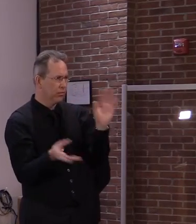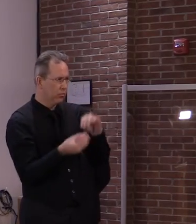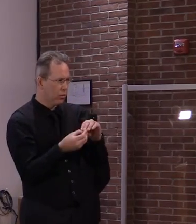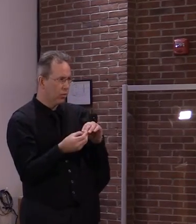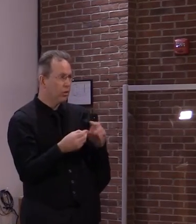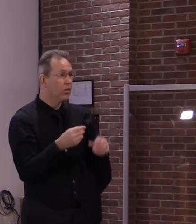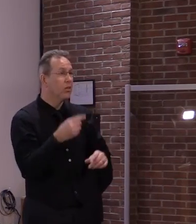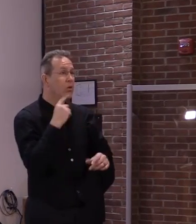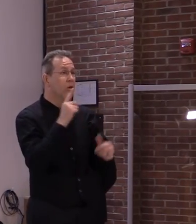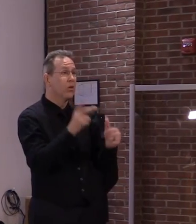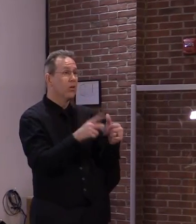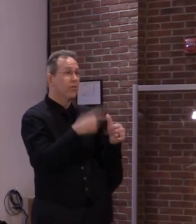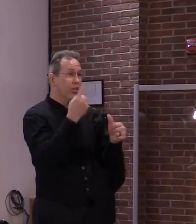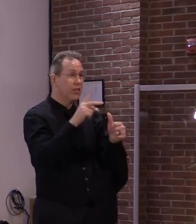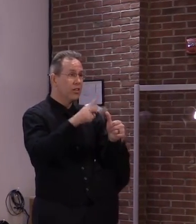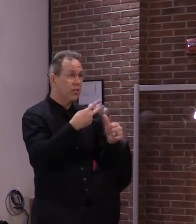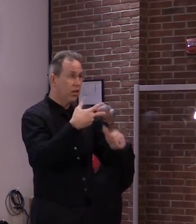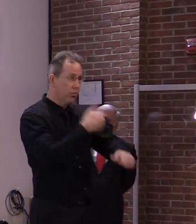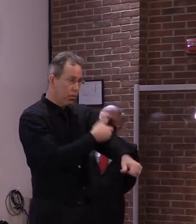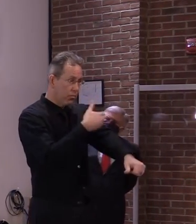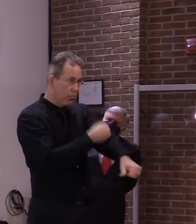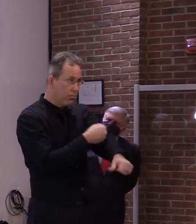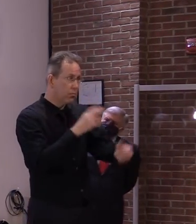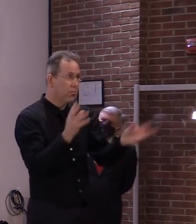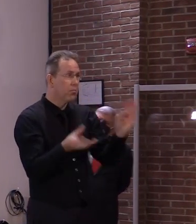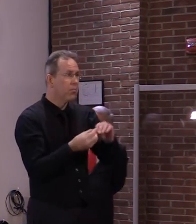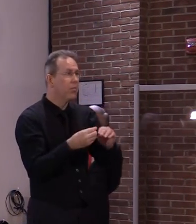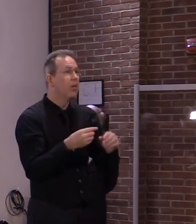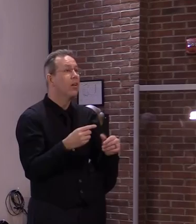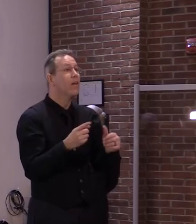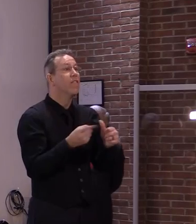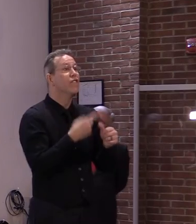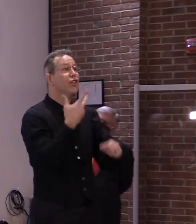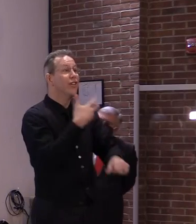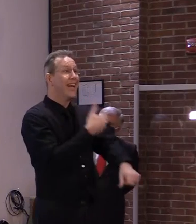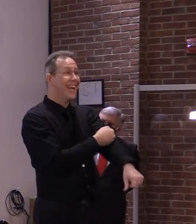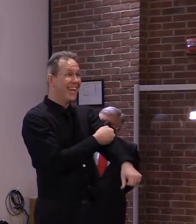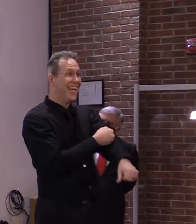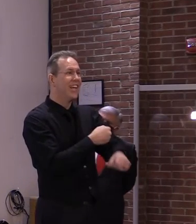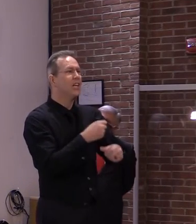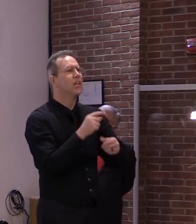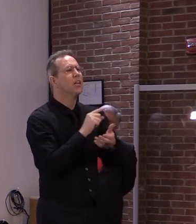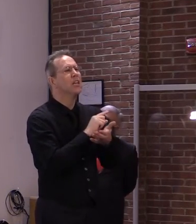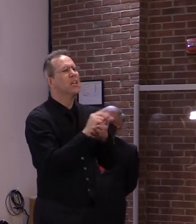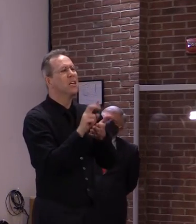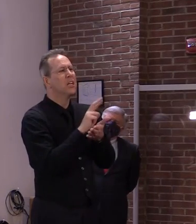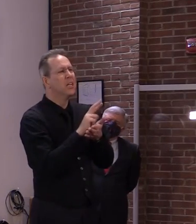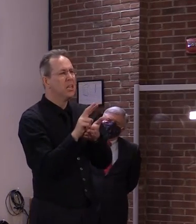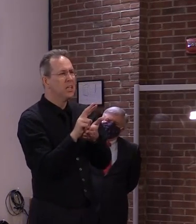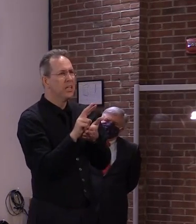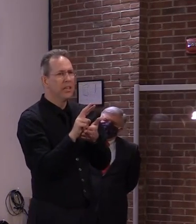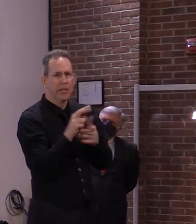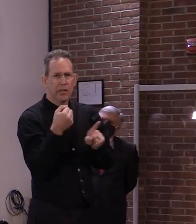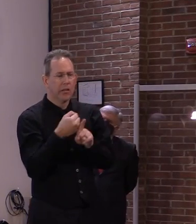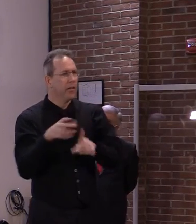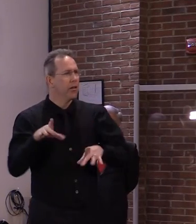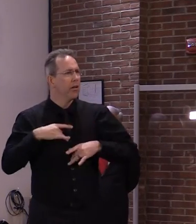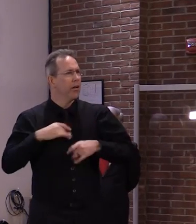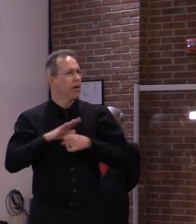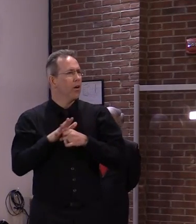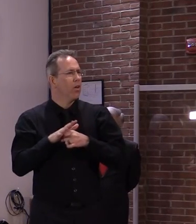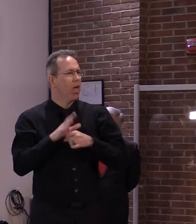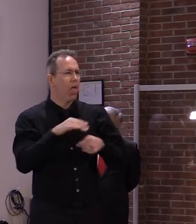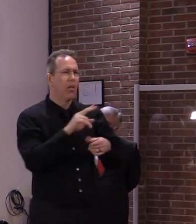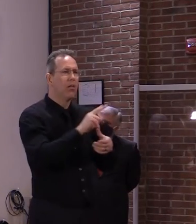it's between the first and second dose. We just don't have enough experience yet with enough people who've had second doses and have